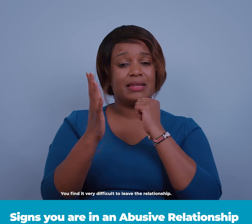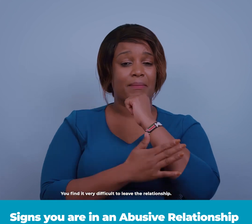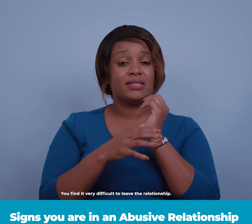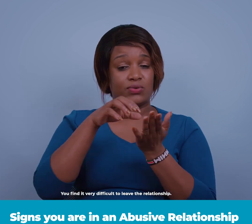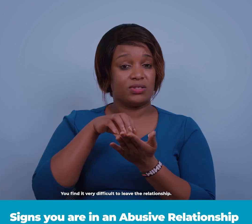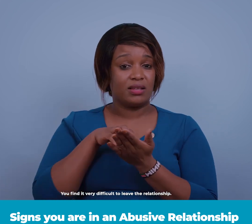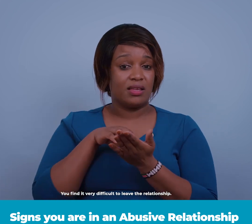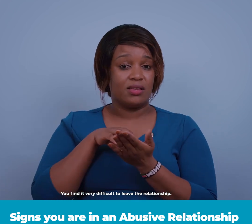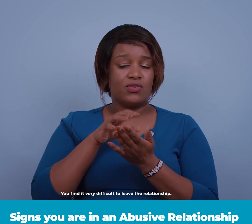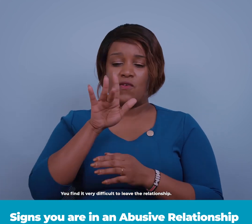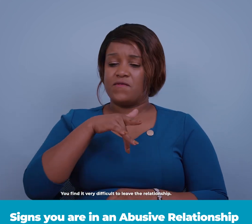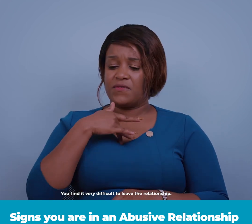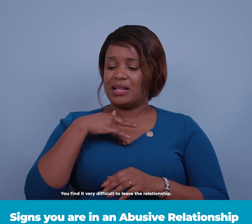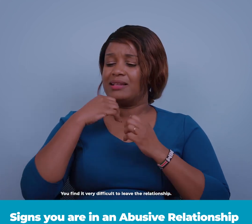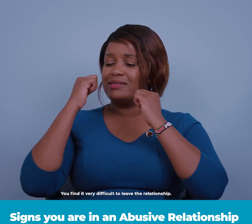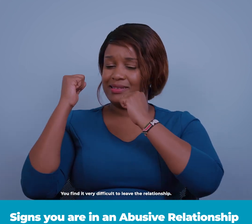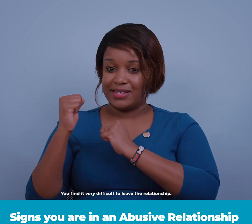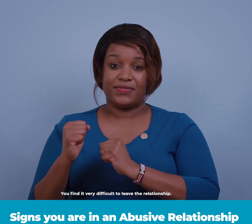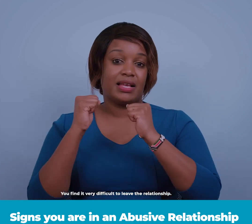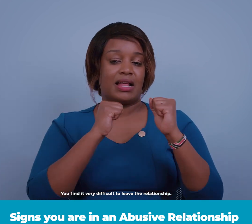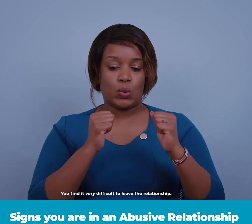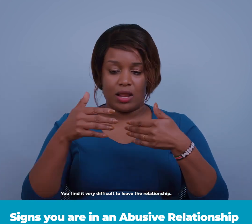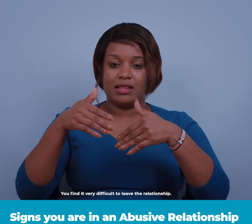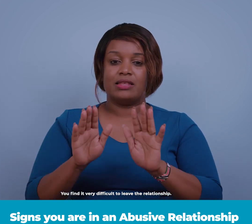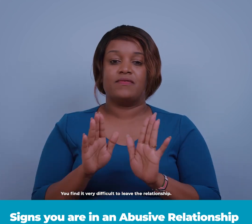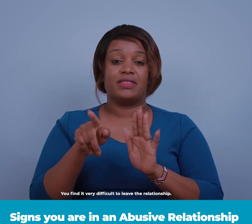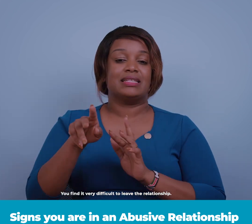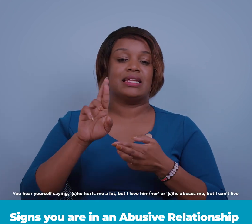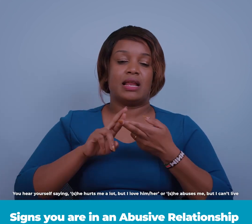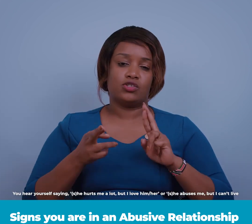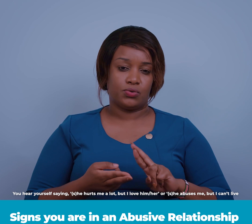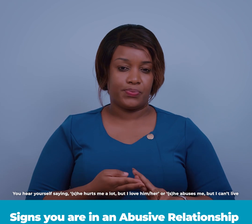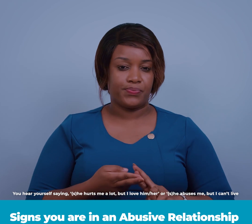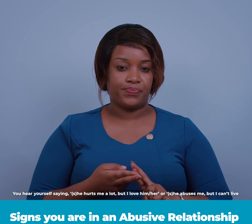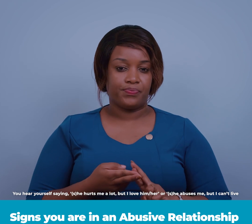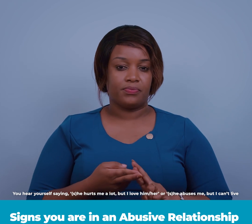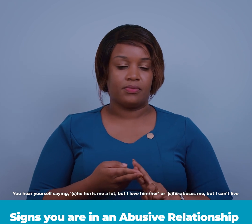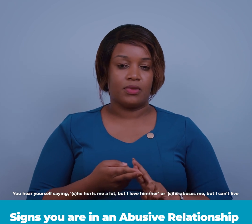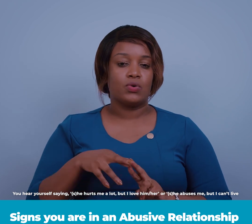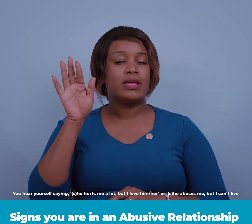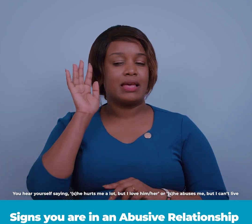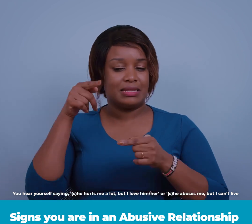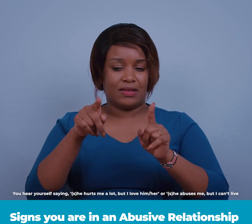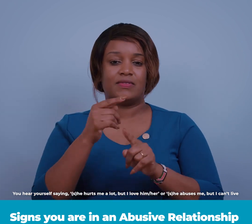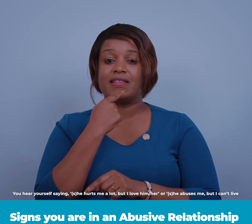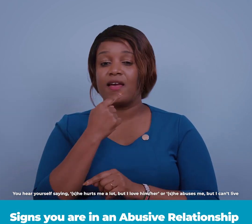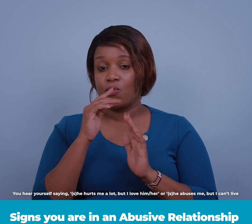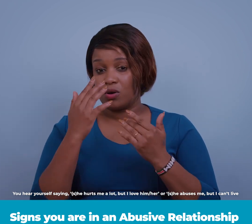You find it very difficult to leave the relationship. You hear yourself saying, "He or